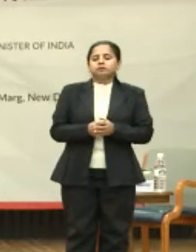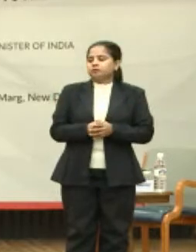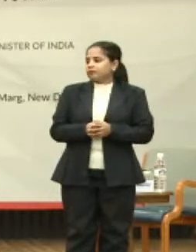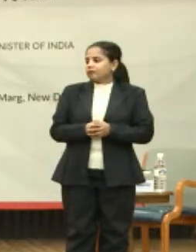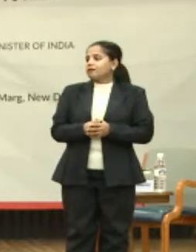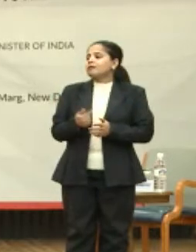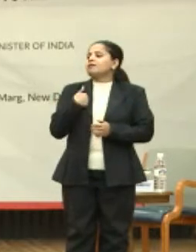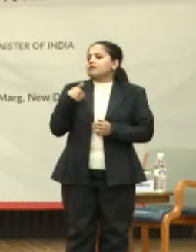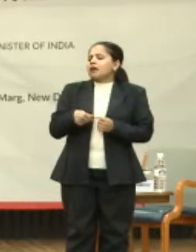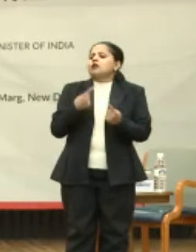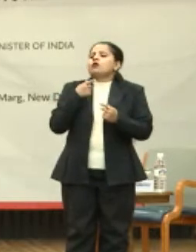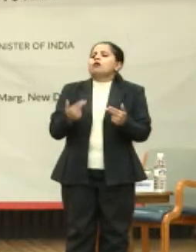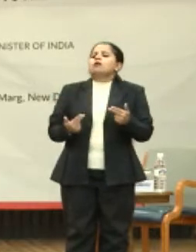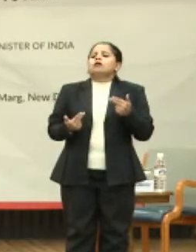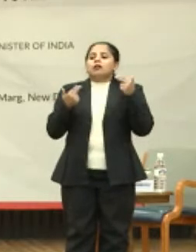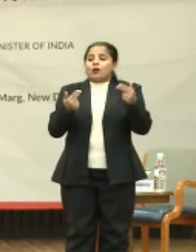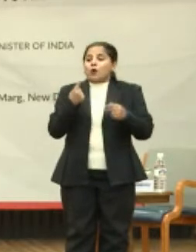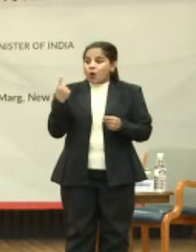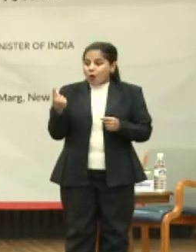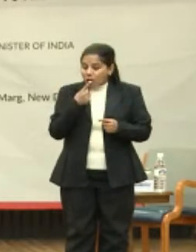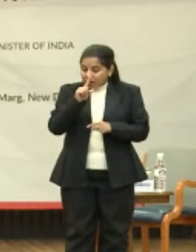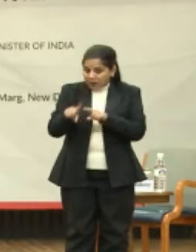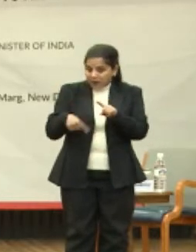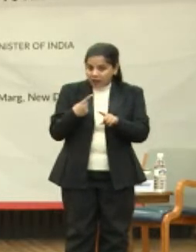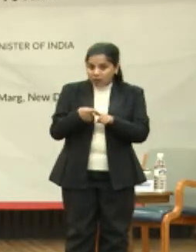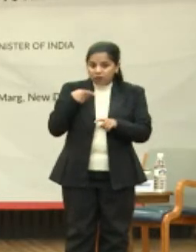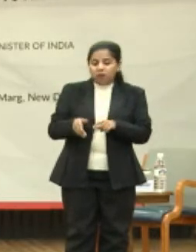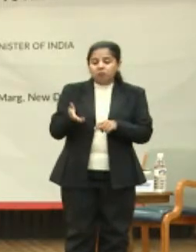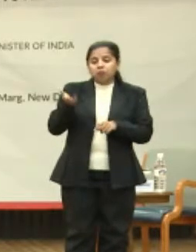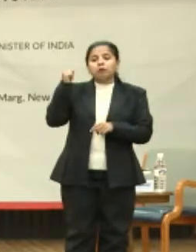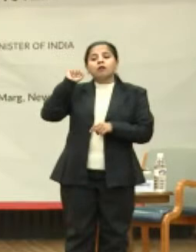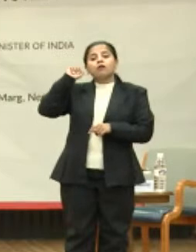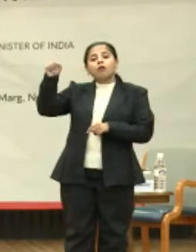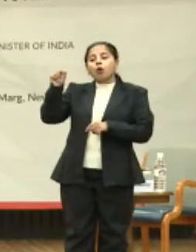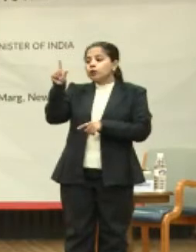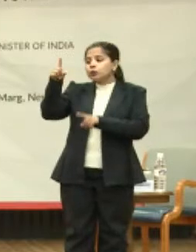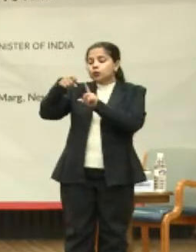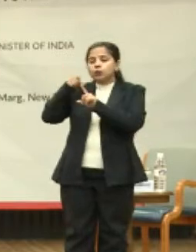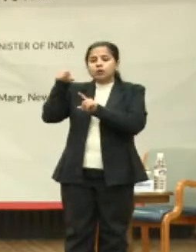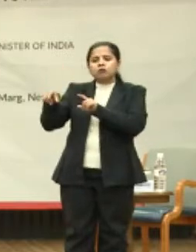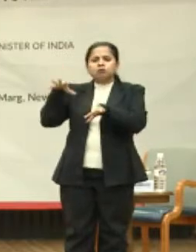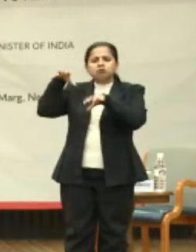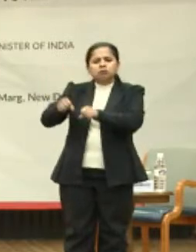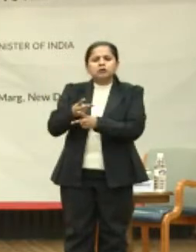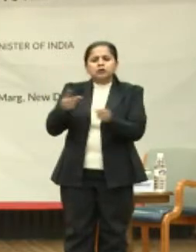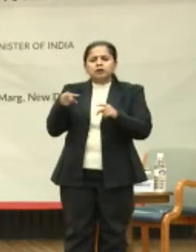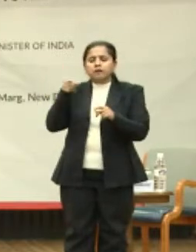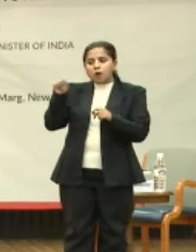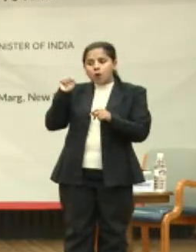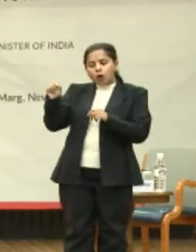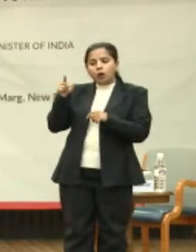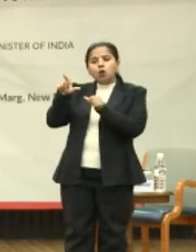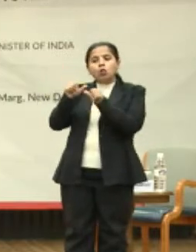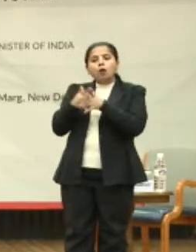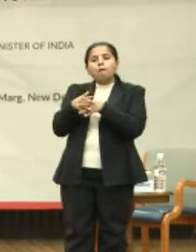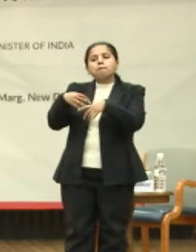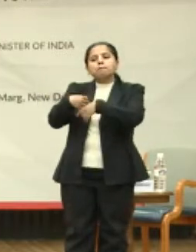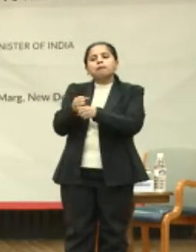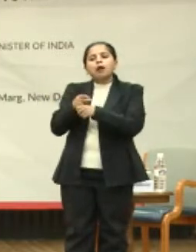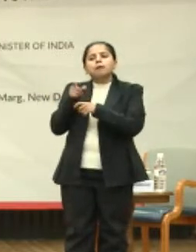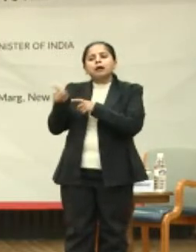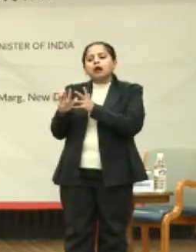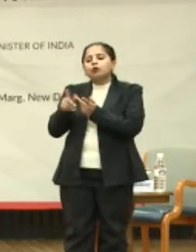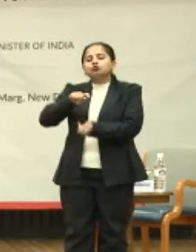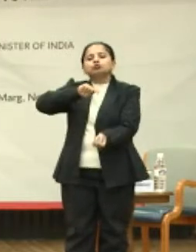I'm going to talk not only about decolonizing India's statutes, but